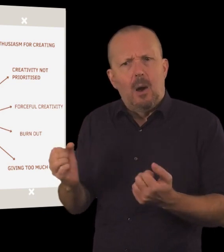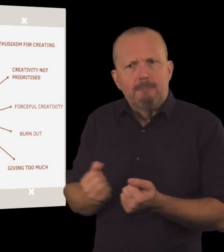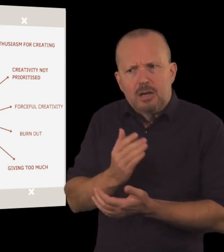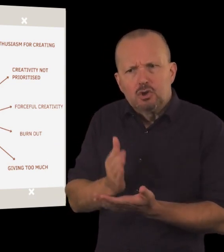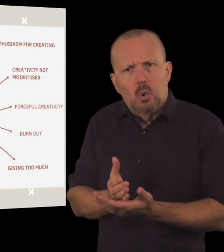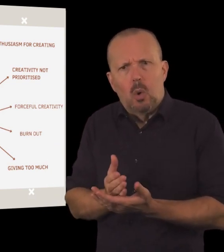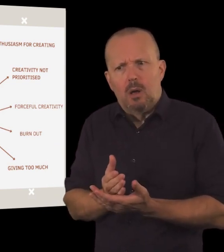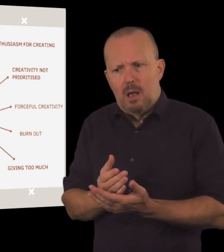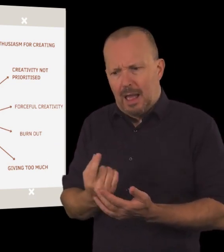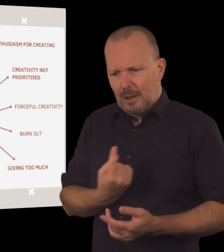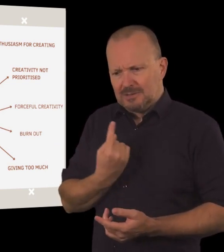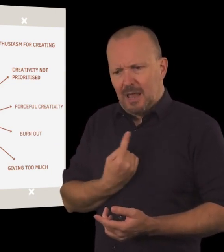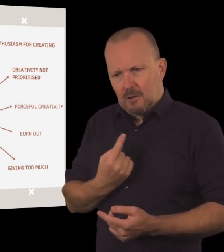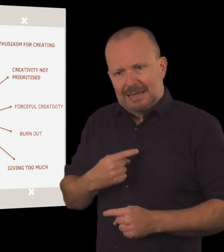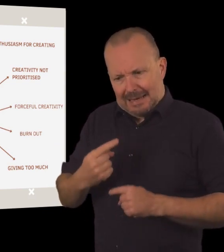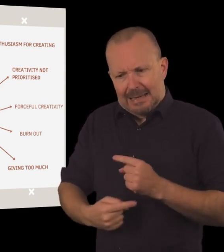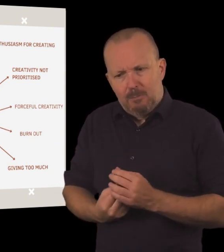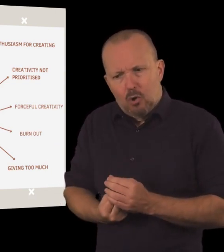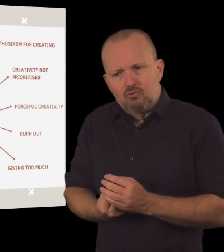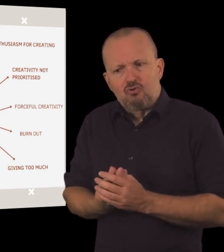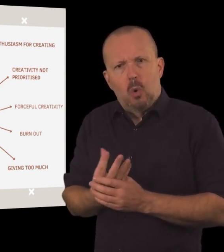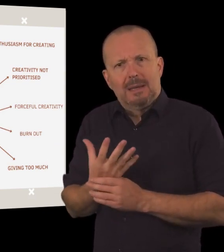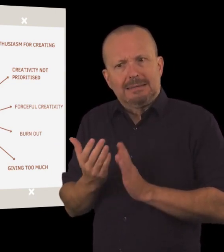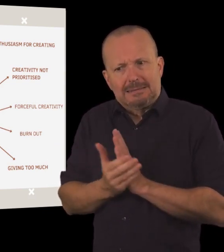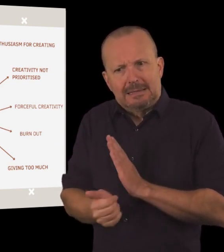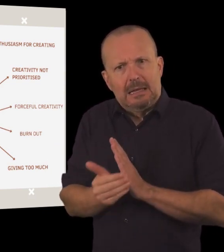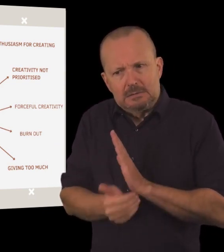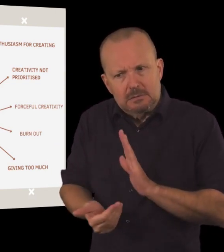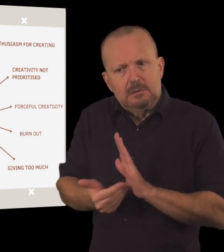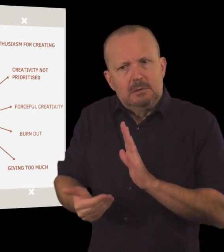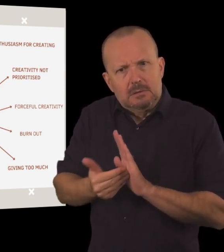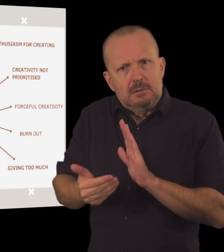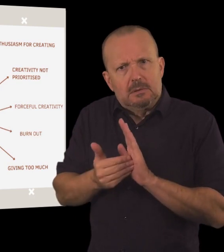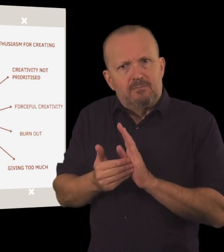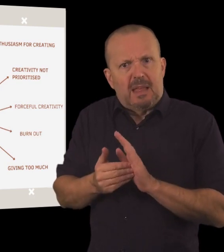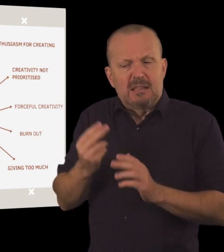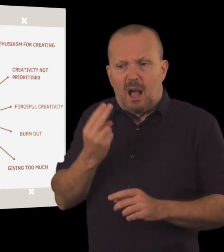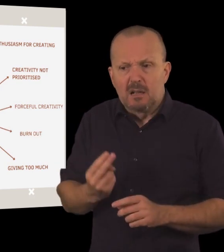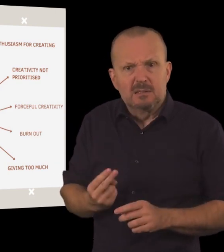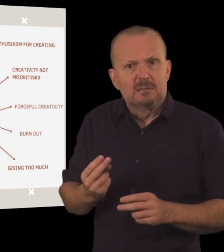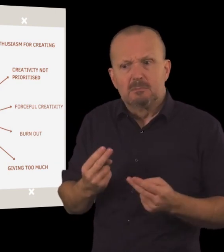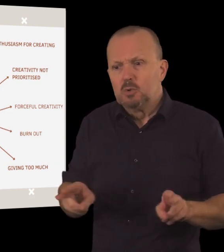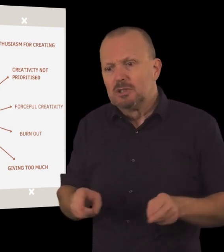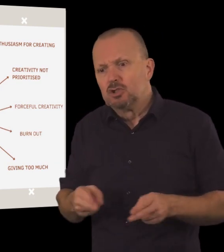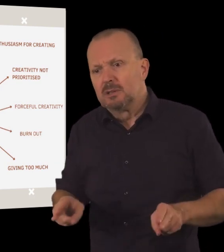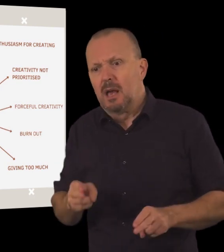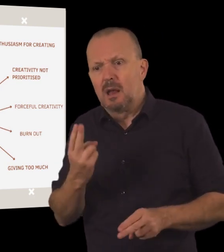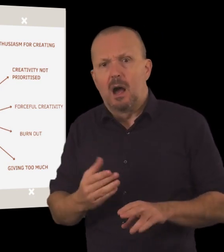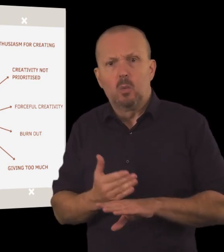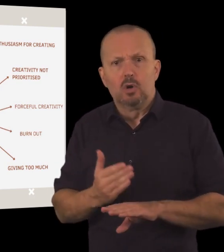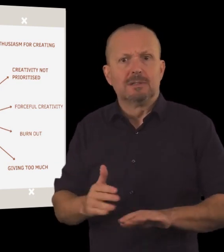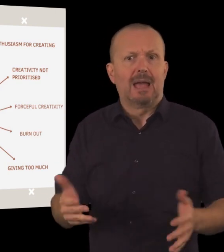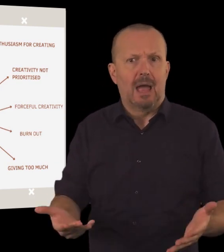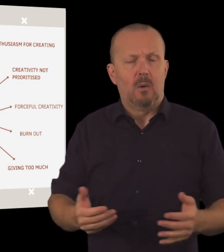How can we make sure that we're growing within ourselves and growing our skills as artists, musicians, and